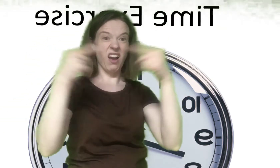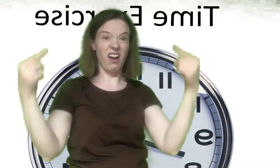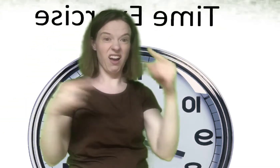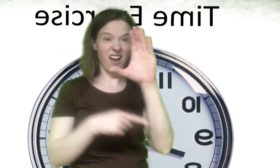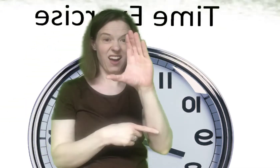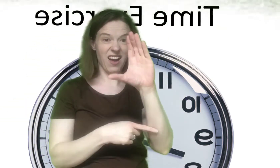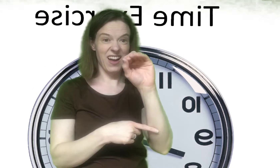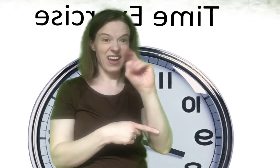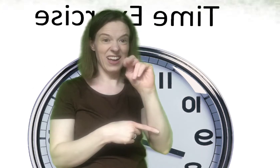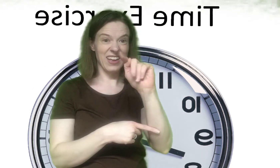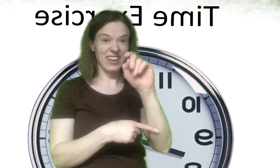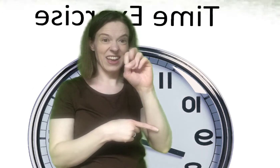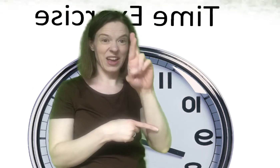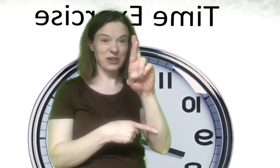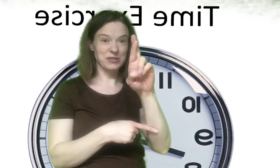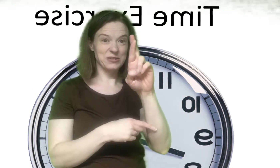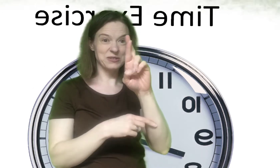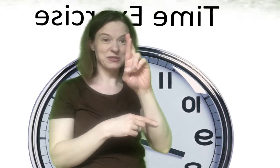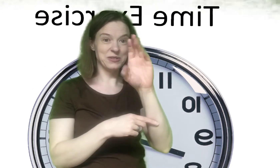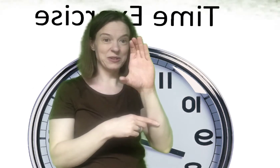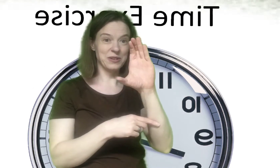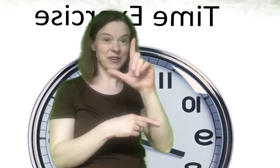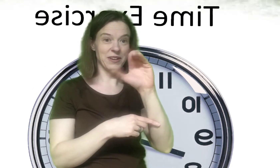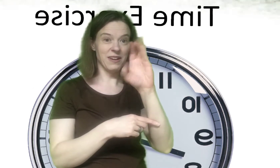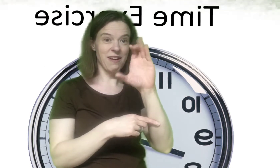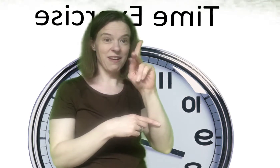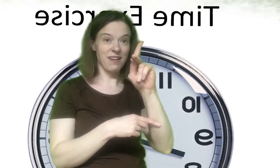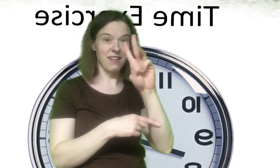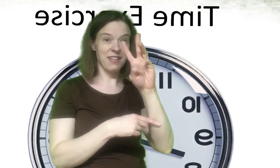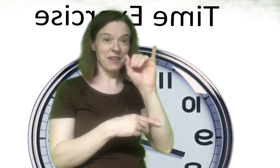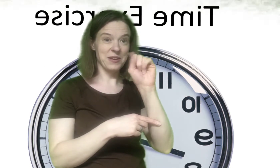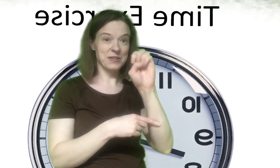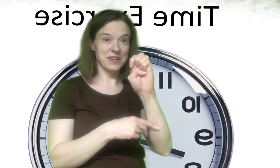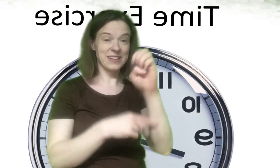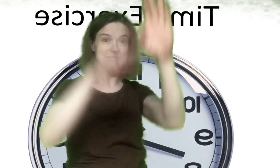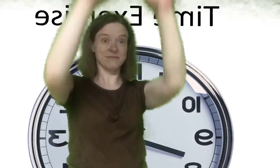Now, the opposite. Let's go counterclockwise.